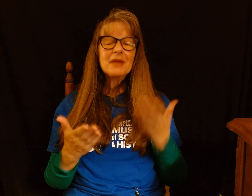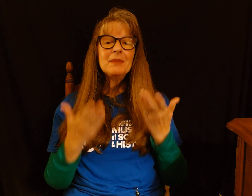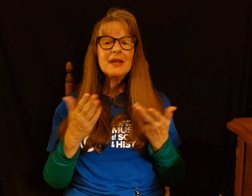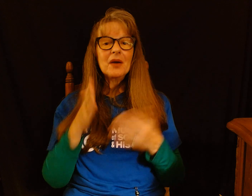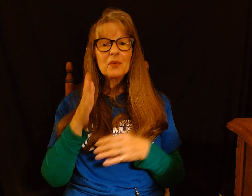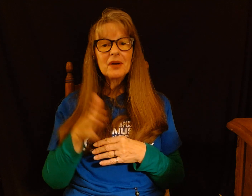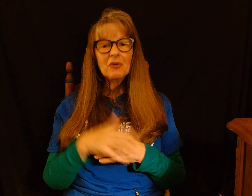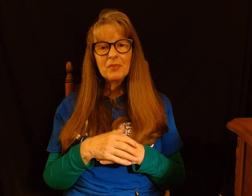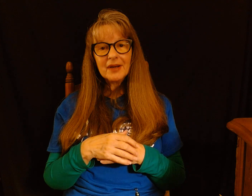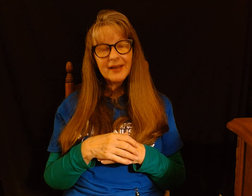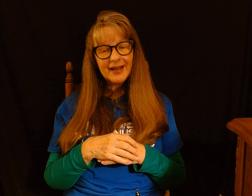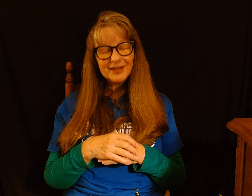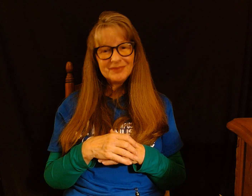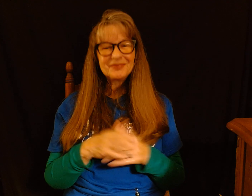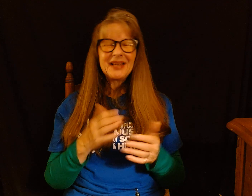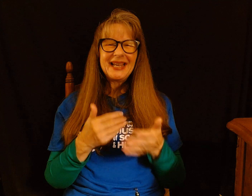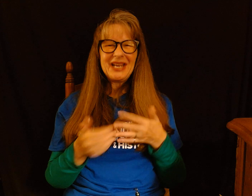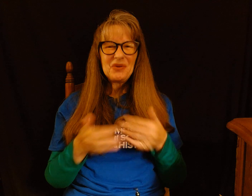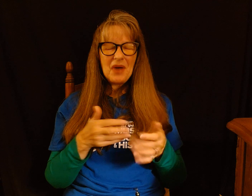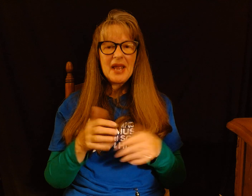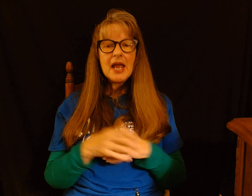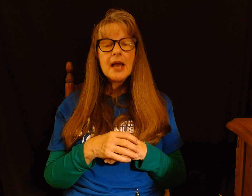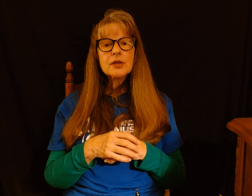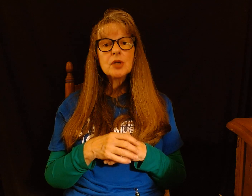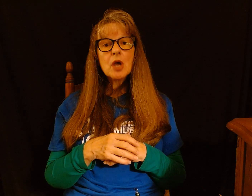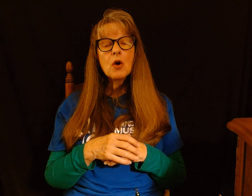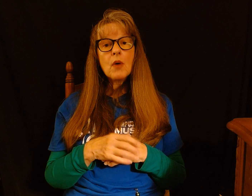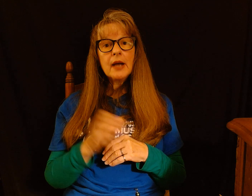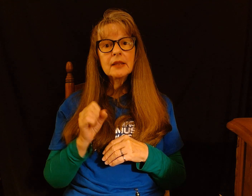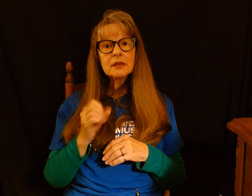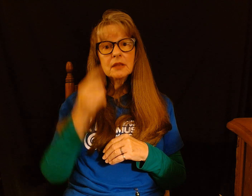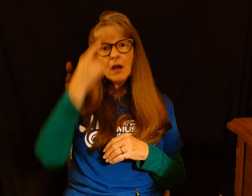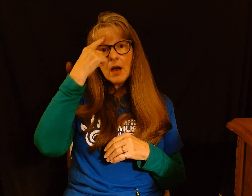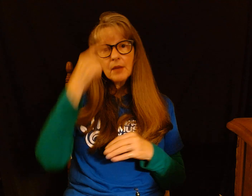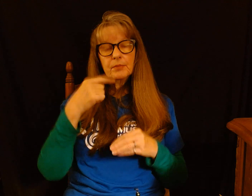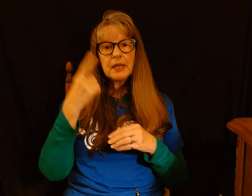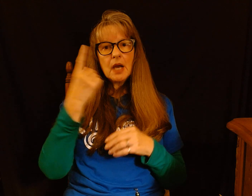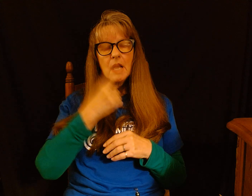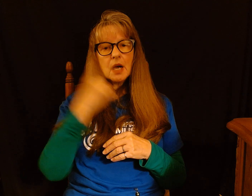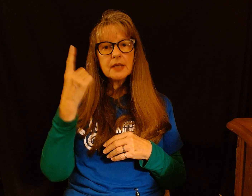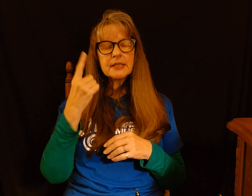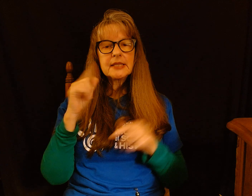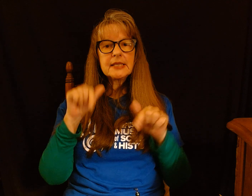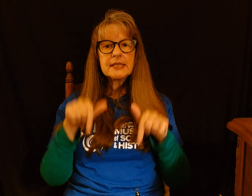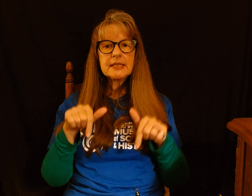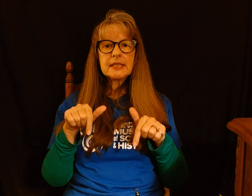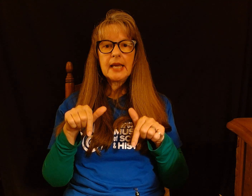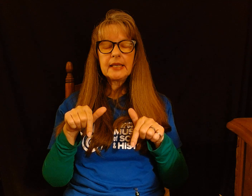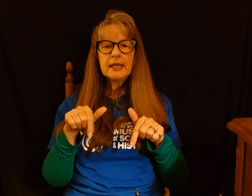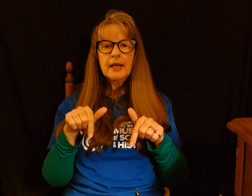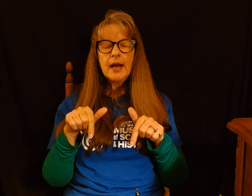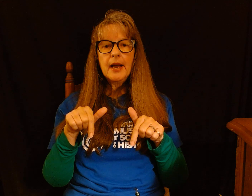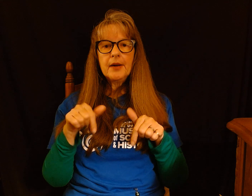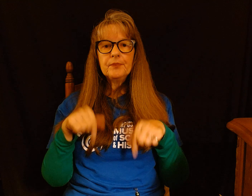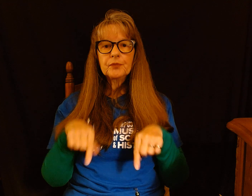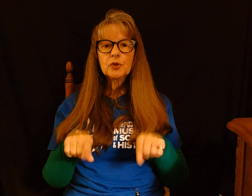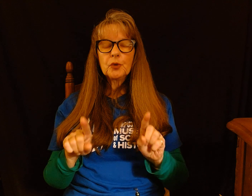maybe I will, but anyway. So I thought because this is like during